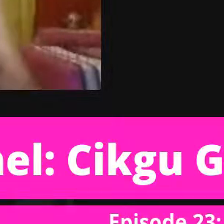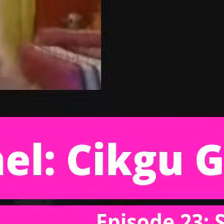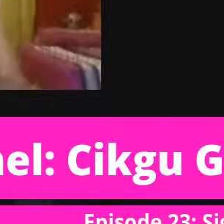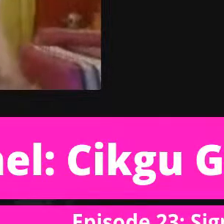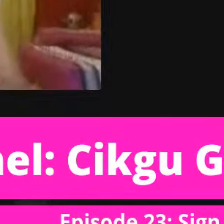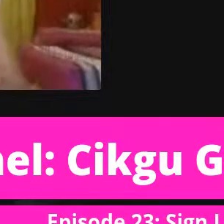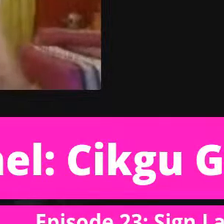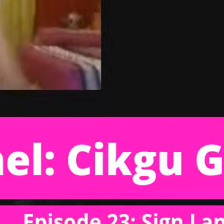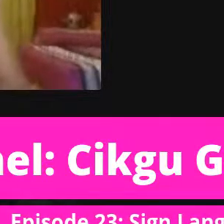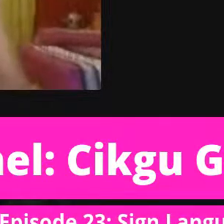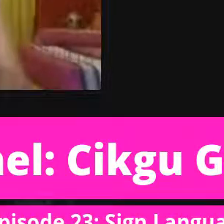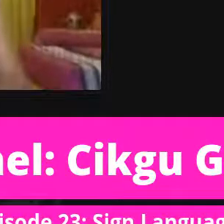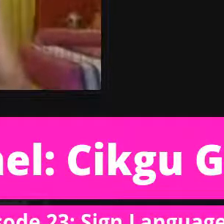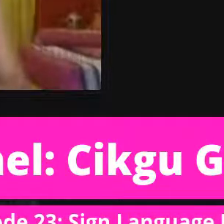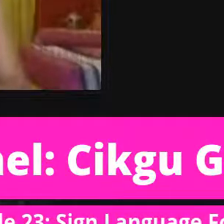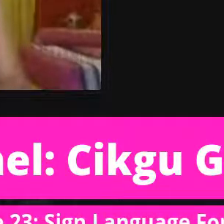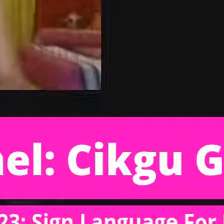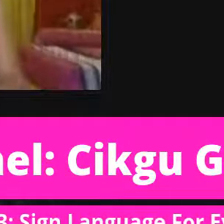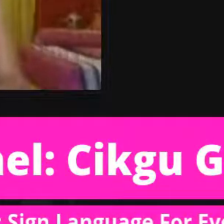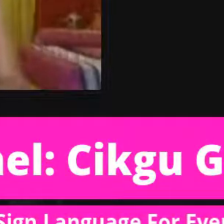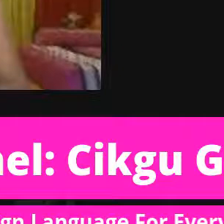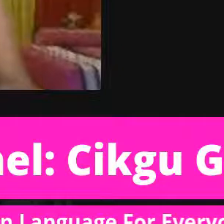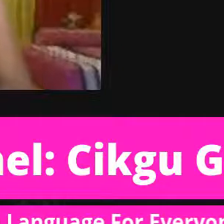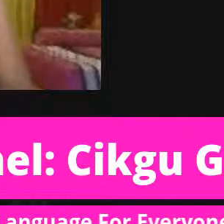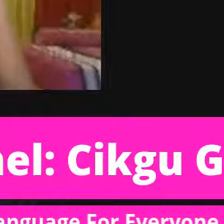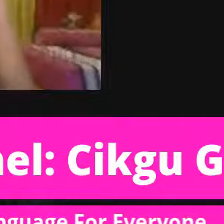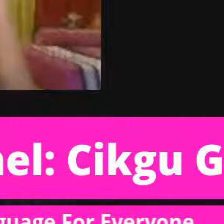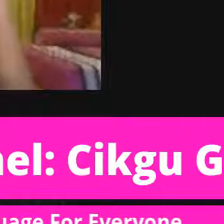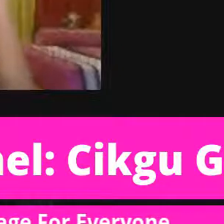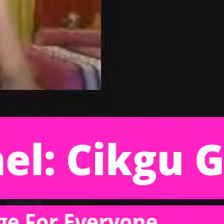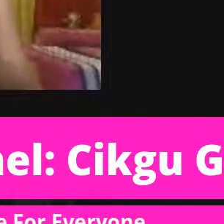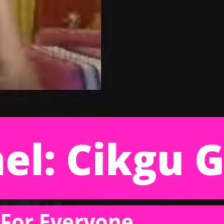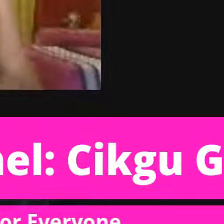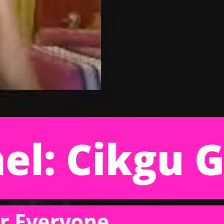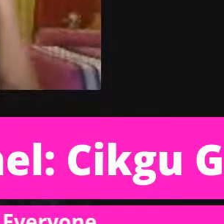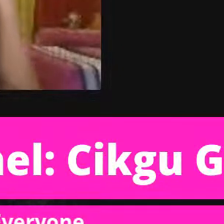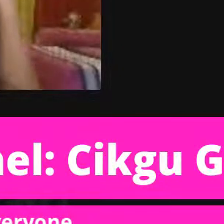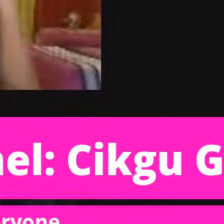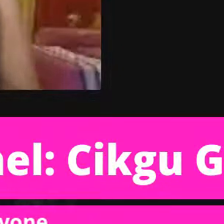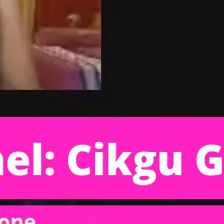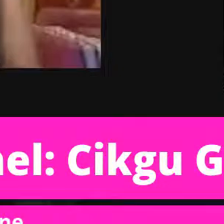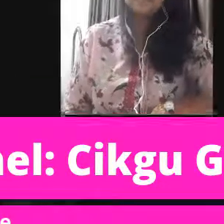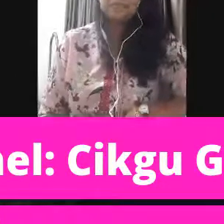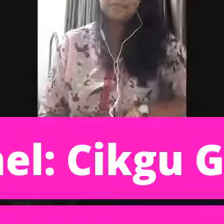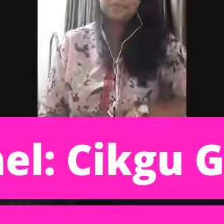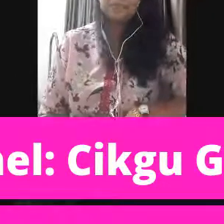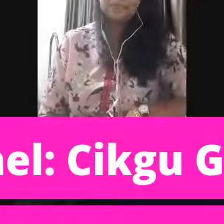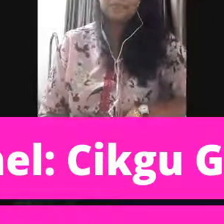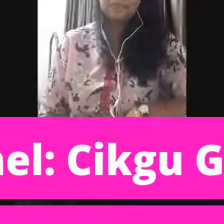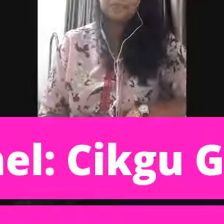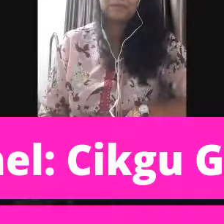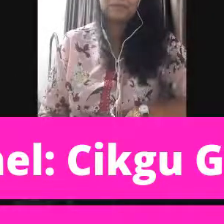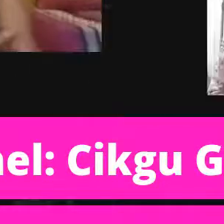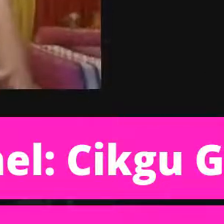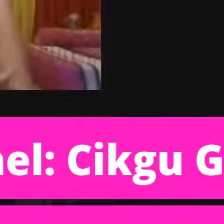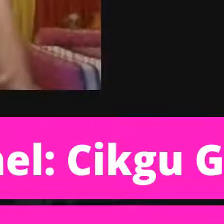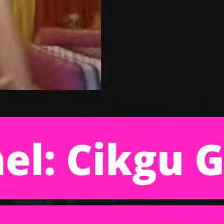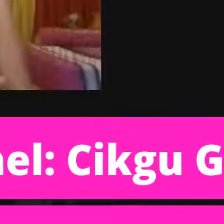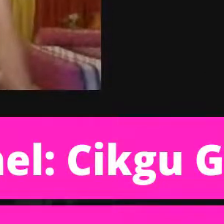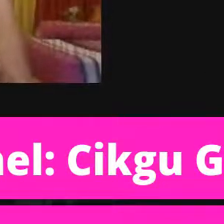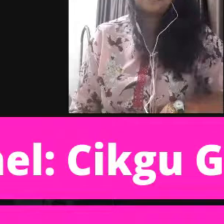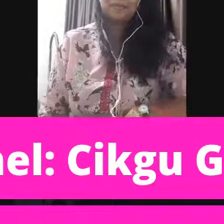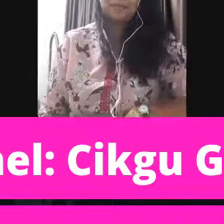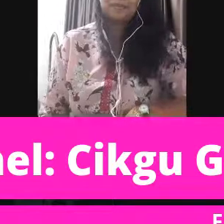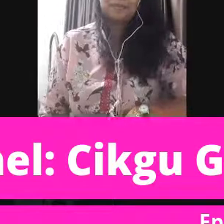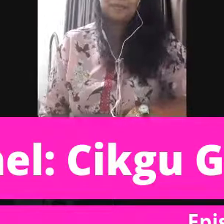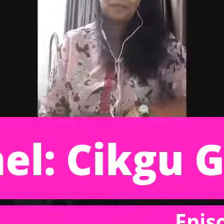learning some basic things about sign language at the comfort of your home, from your home itself. And I guess if you are on leave, I'm sure